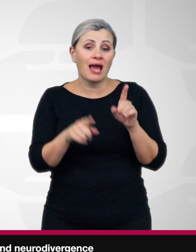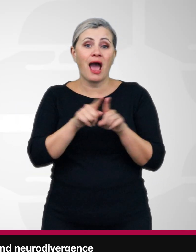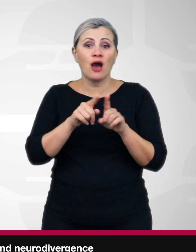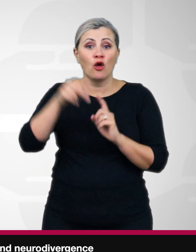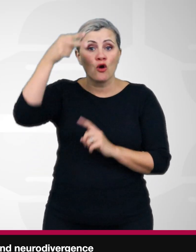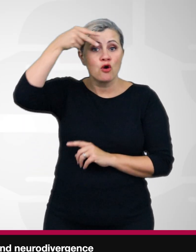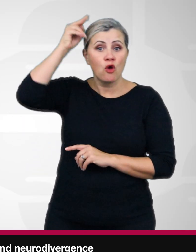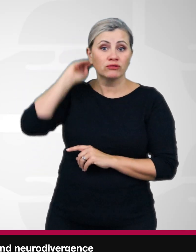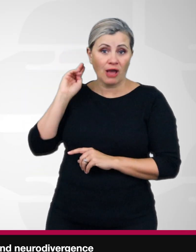Disabilities and neurodivergence.